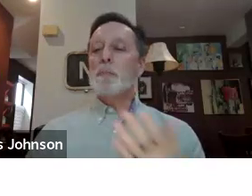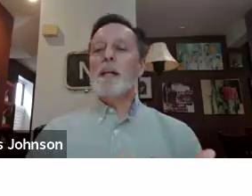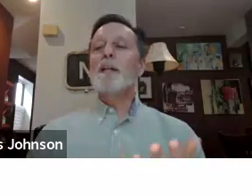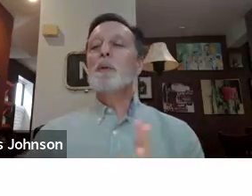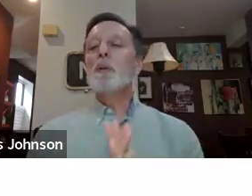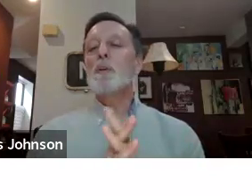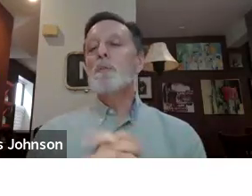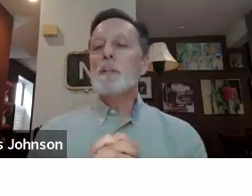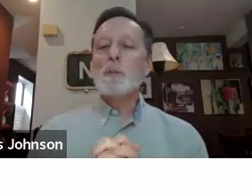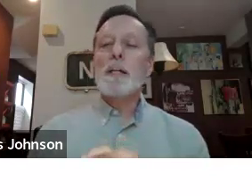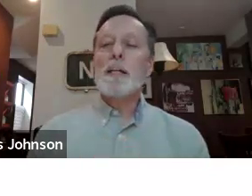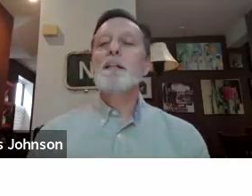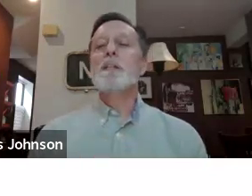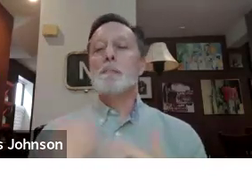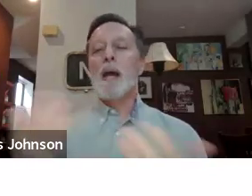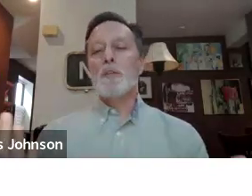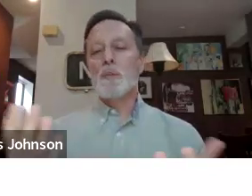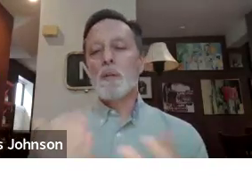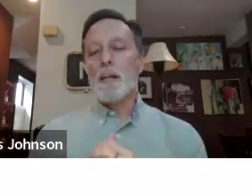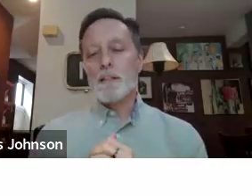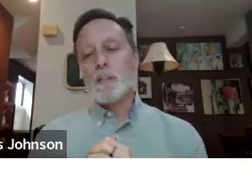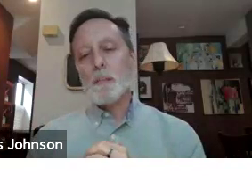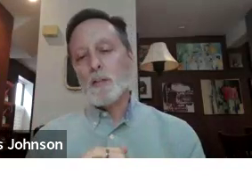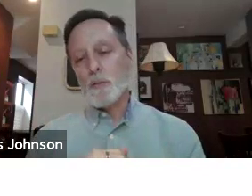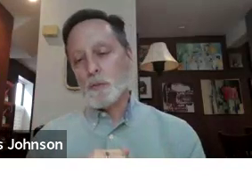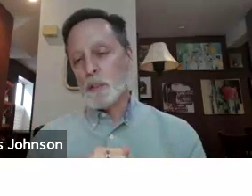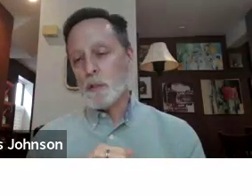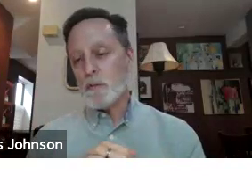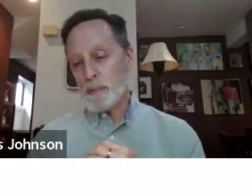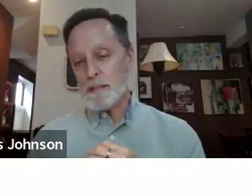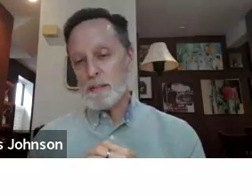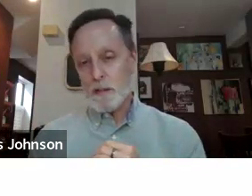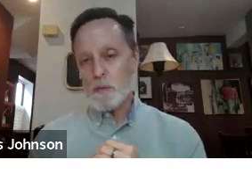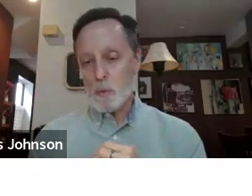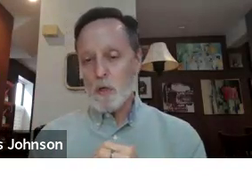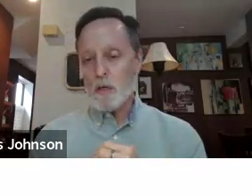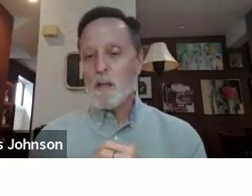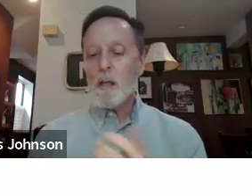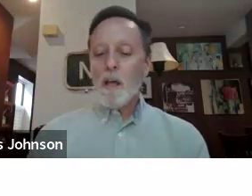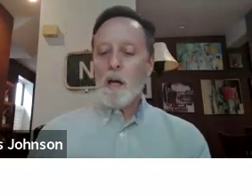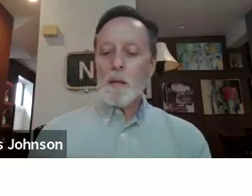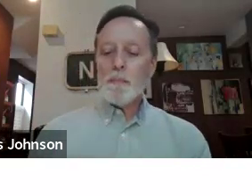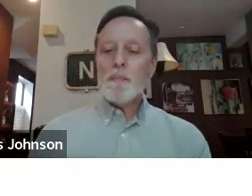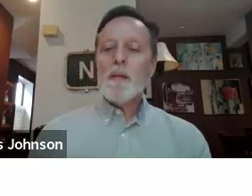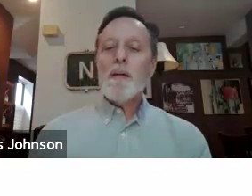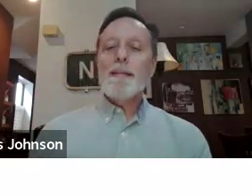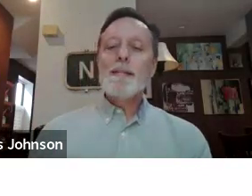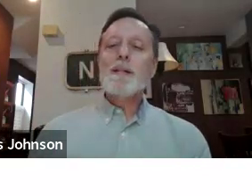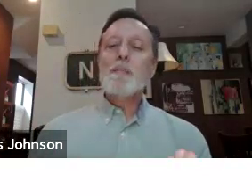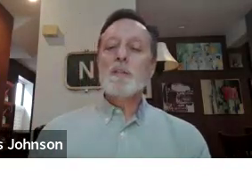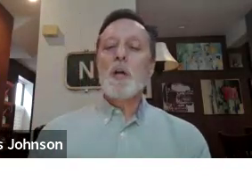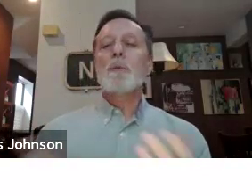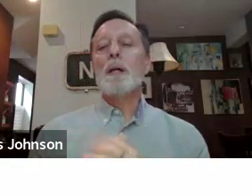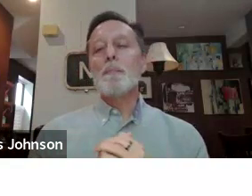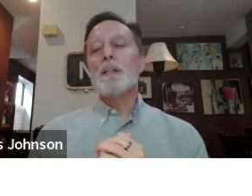scenario one is you're painting a mural using a crane and it accidentally smashes the window of a business next door.